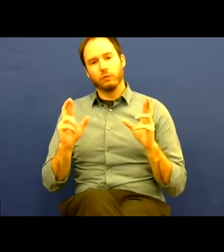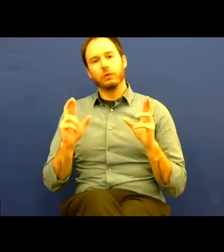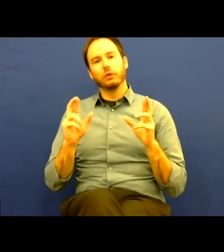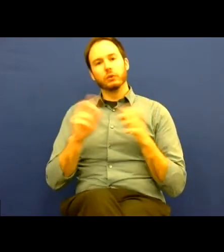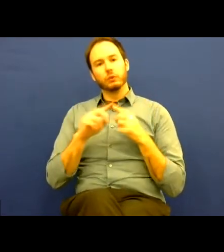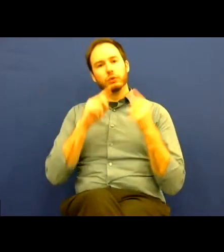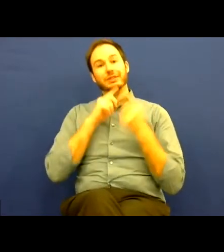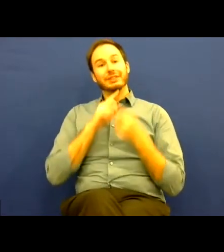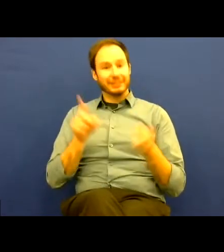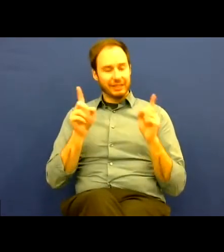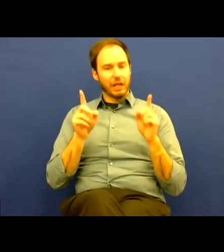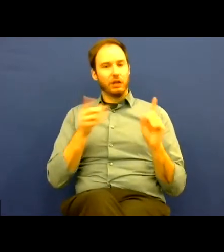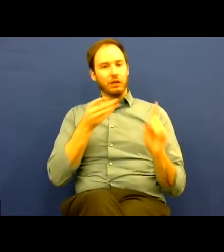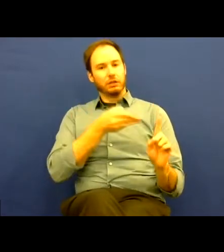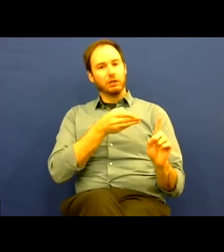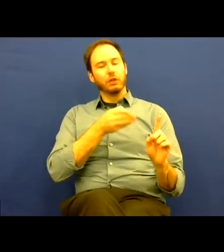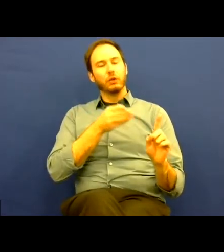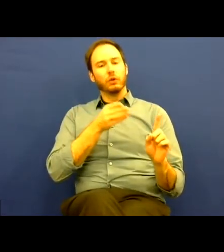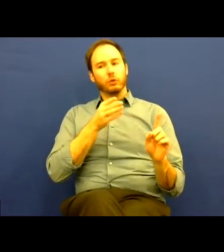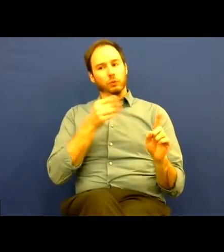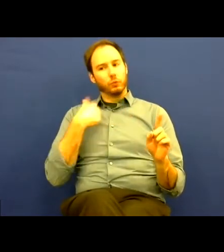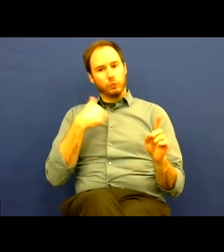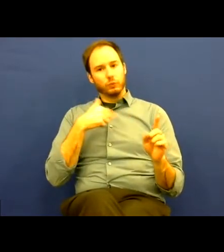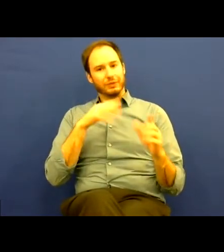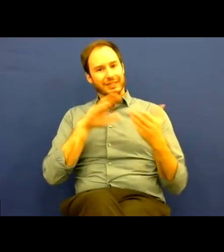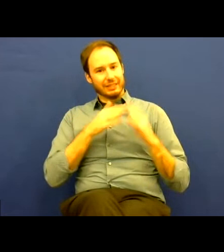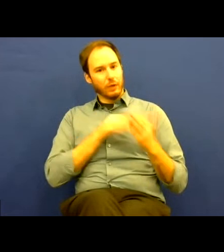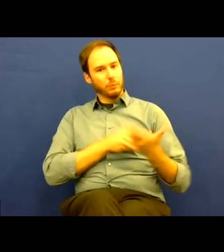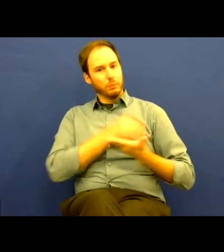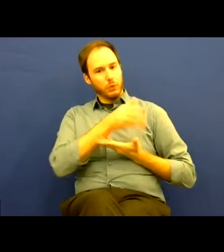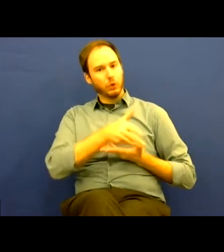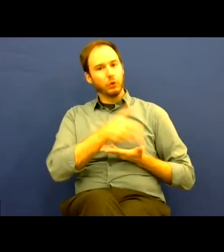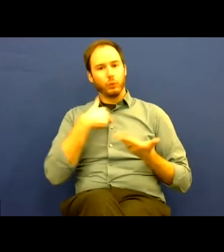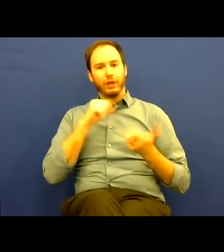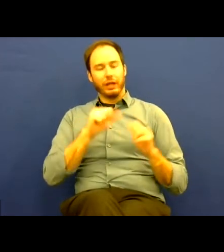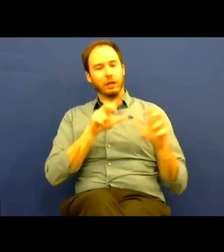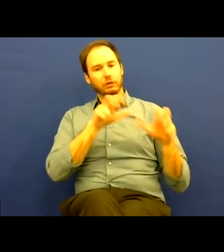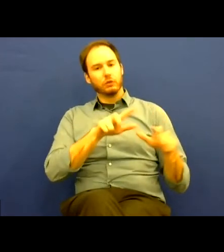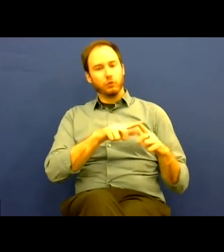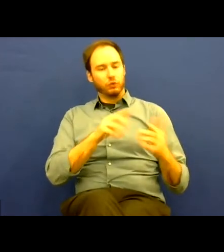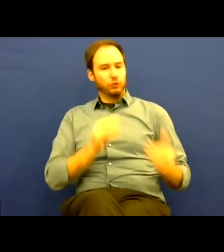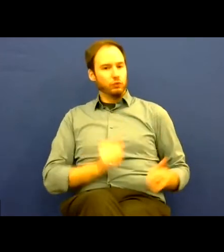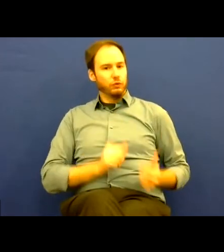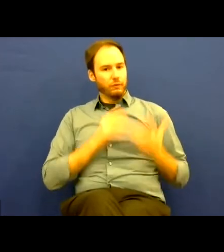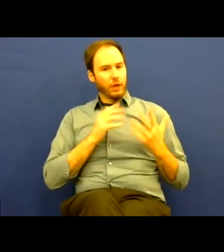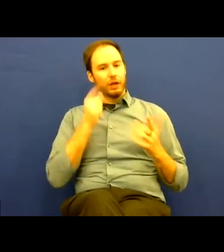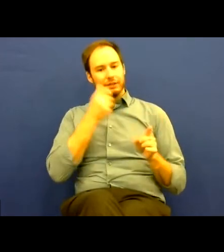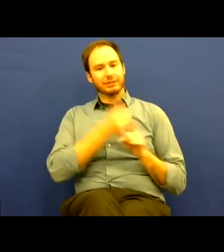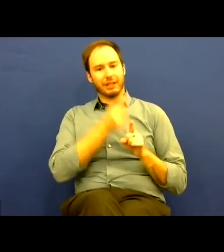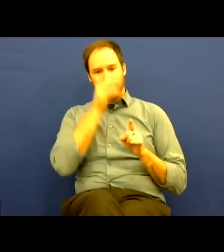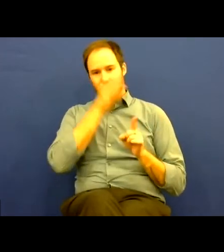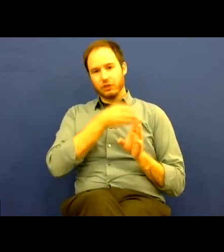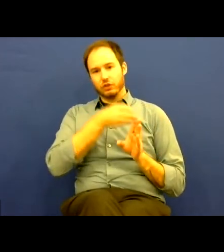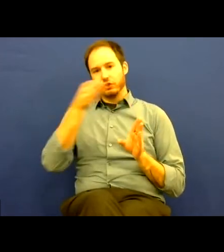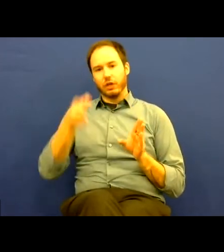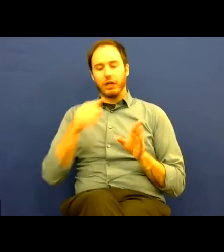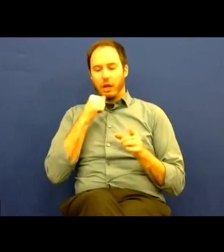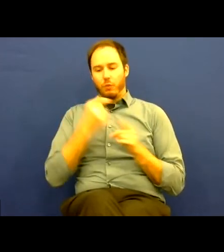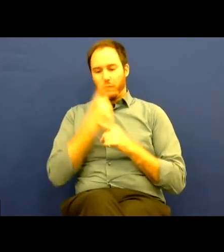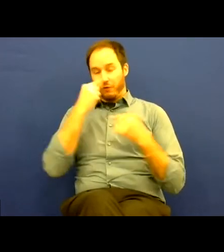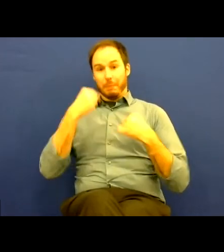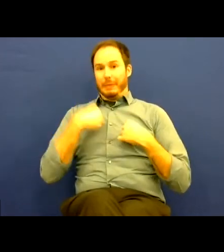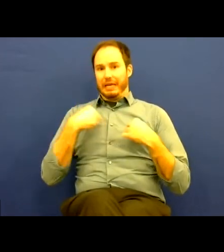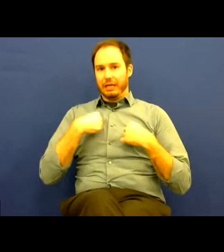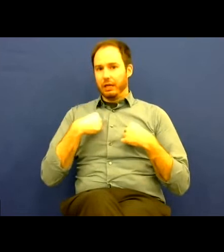announce soon that it is purchased and we can start revitalizing that. But because it's an adjacent property, it's not appropriate for me